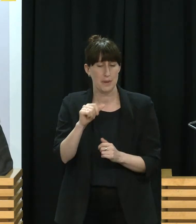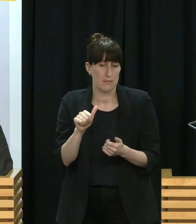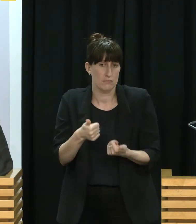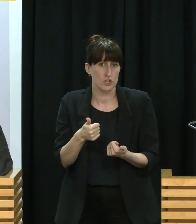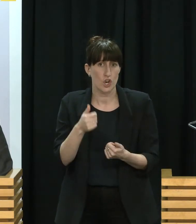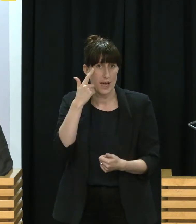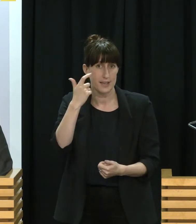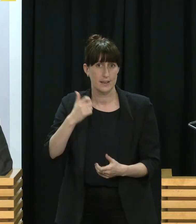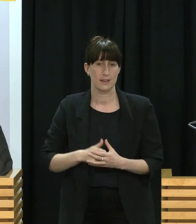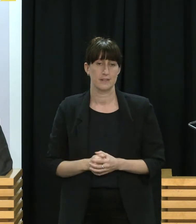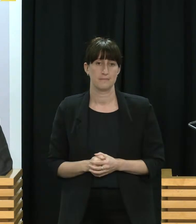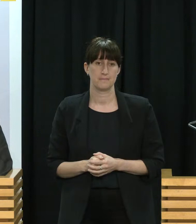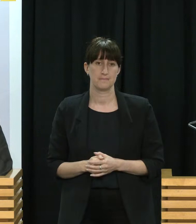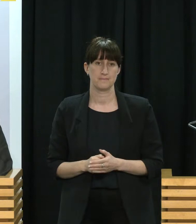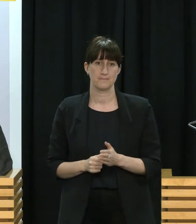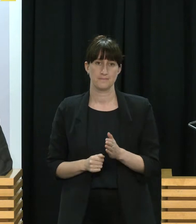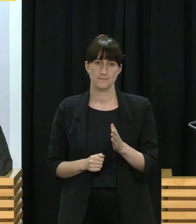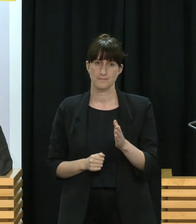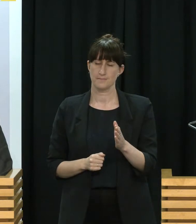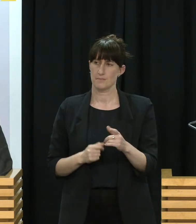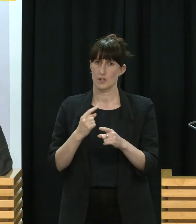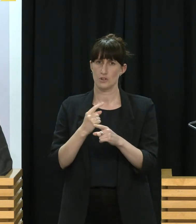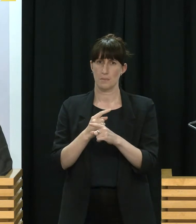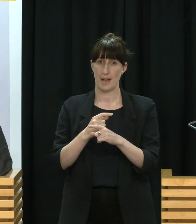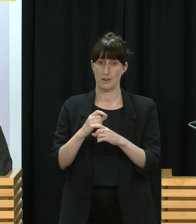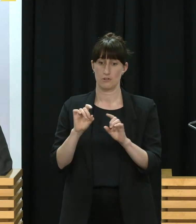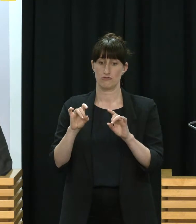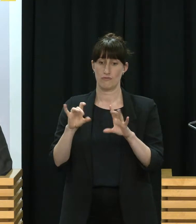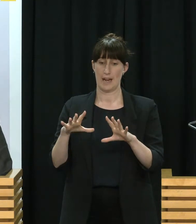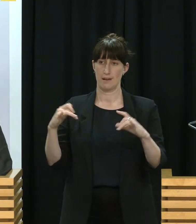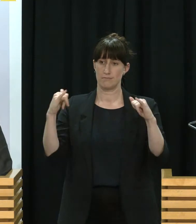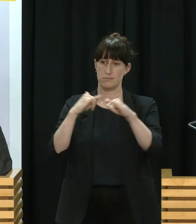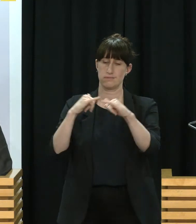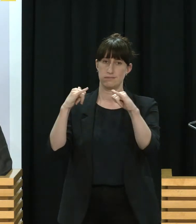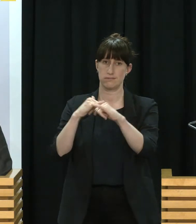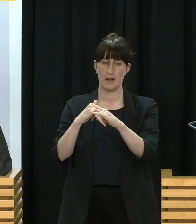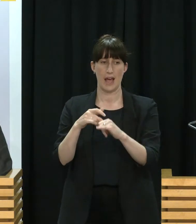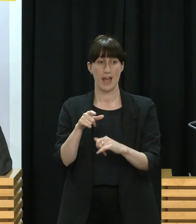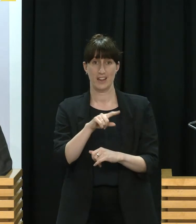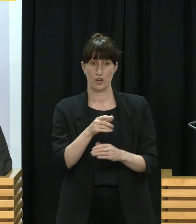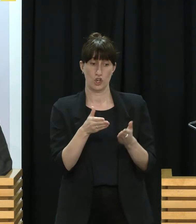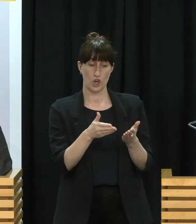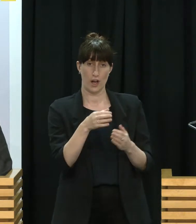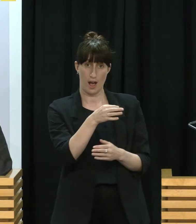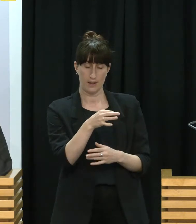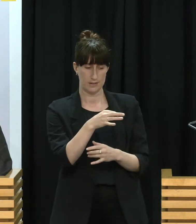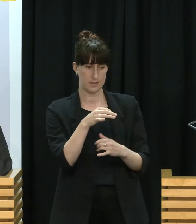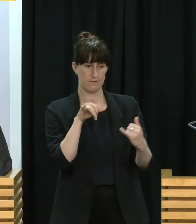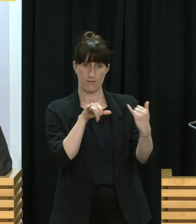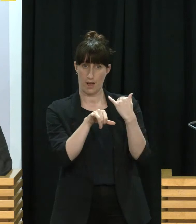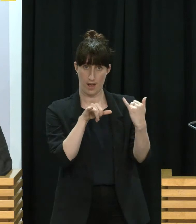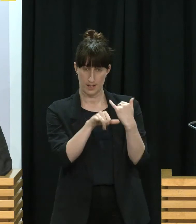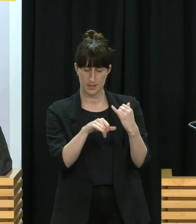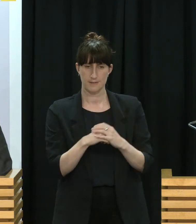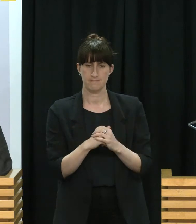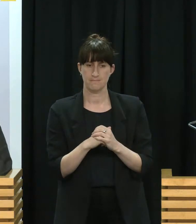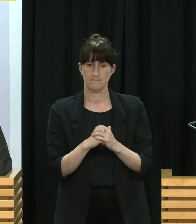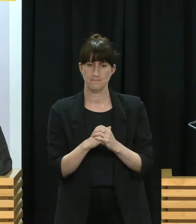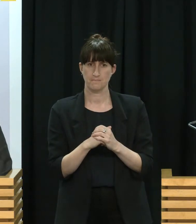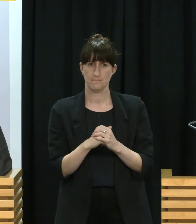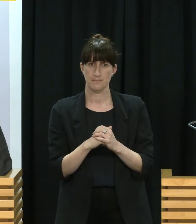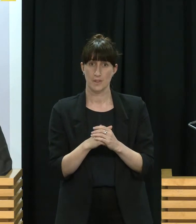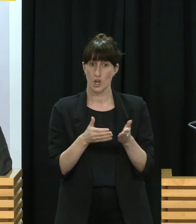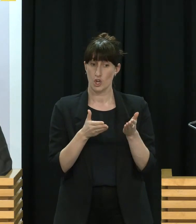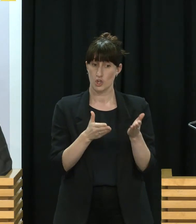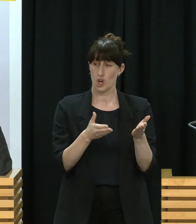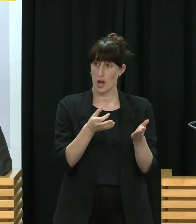In terms of the travel bubbles, have the cooks raised any concerns with us about keeping ours open to Australia while